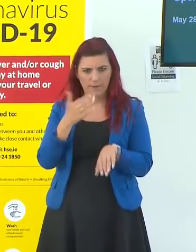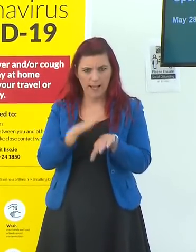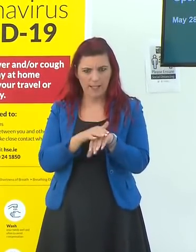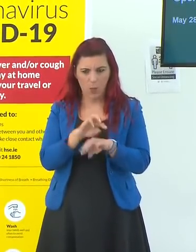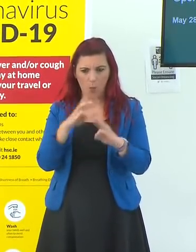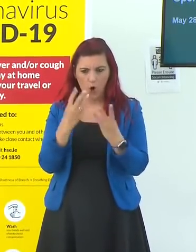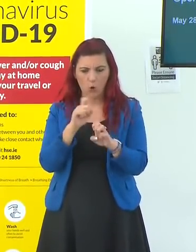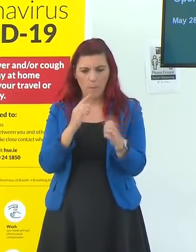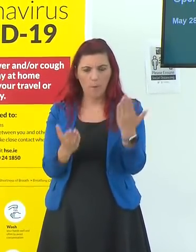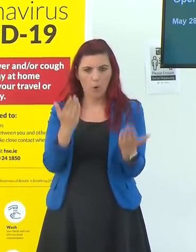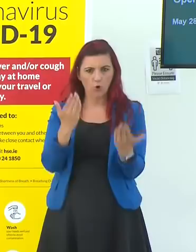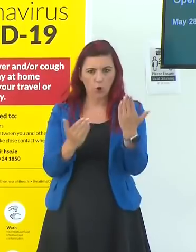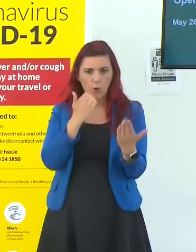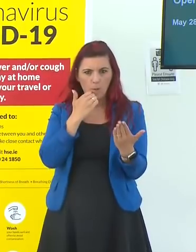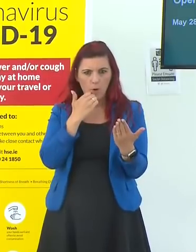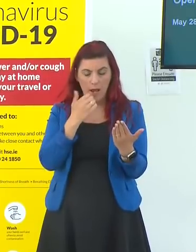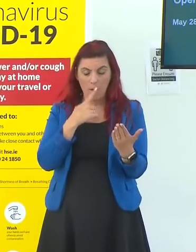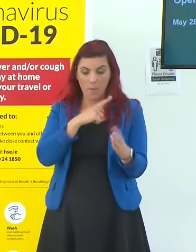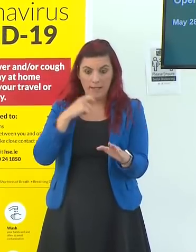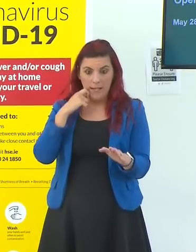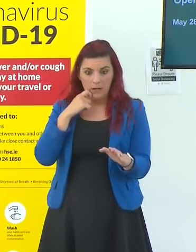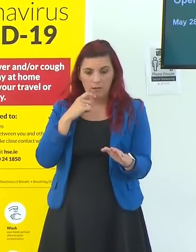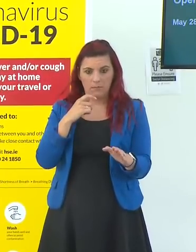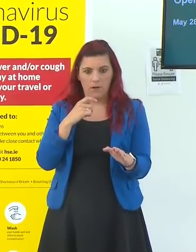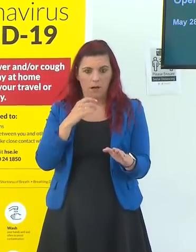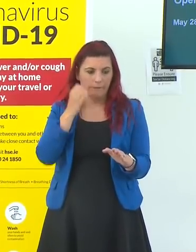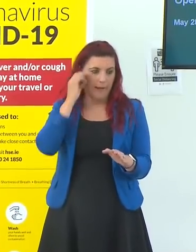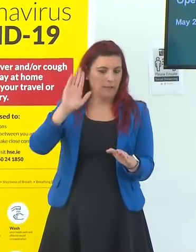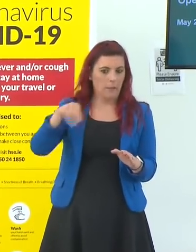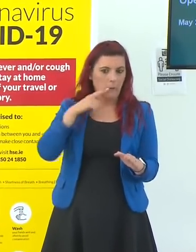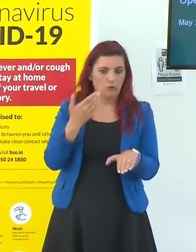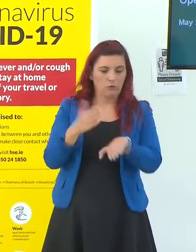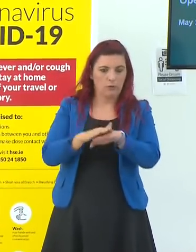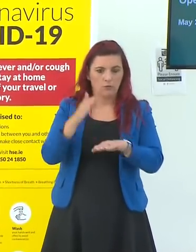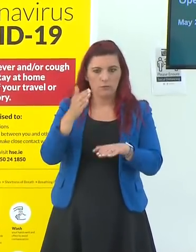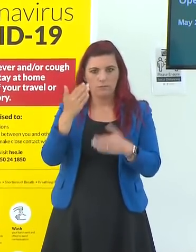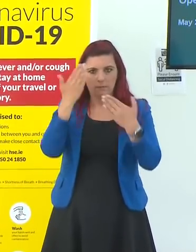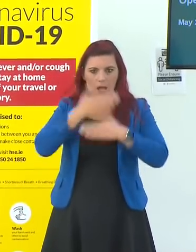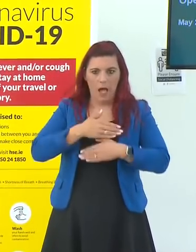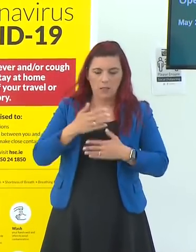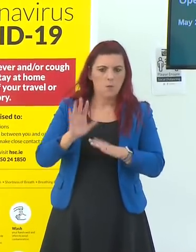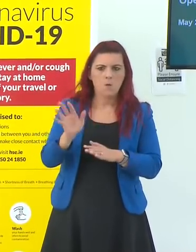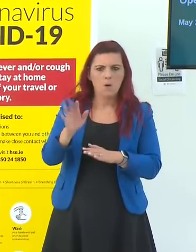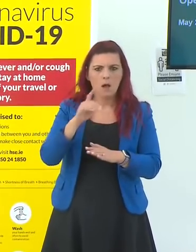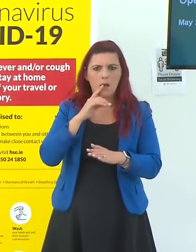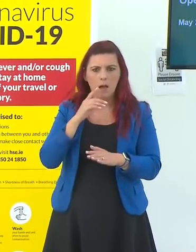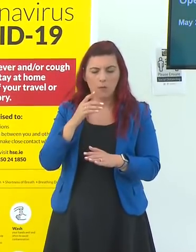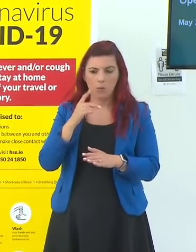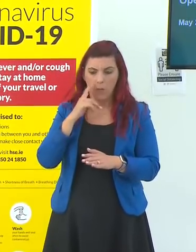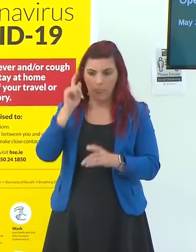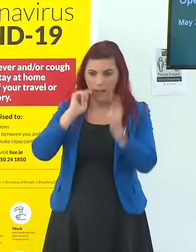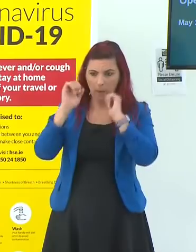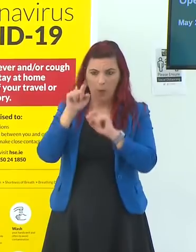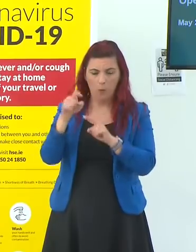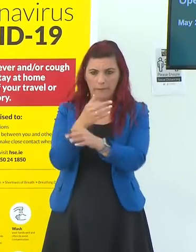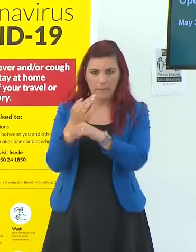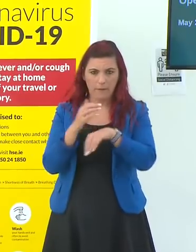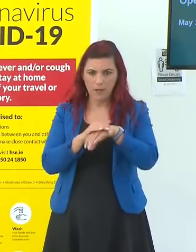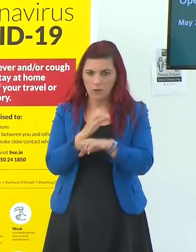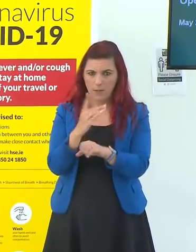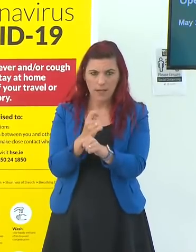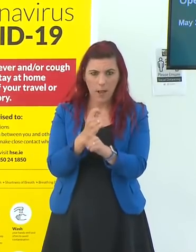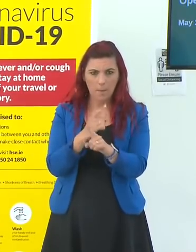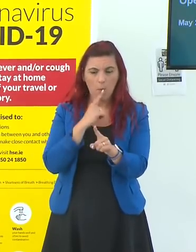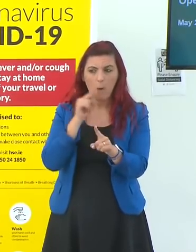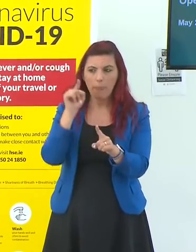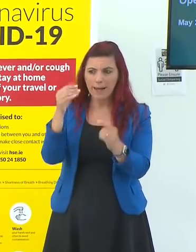I'm not taking away from the tragedy of those deaths to family and friends of each of those loved ones. What it shows is,